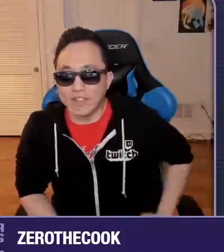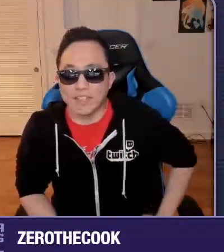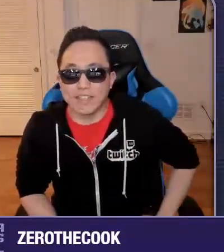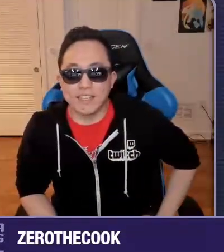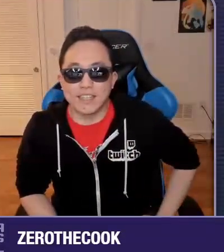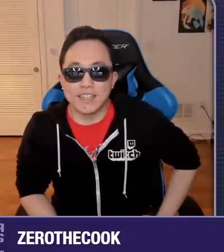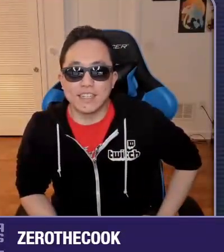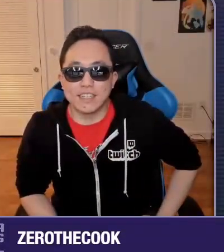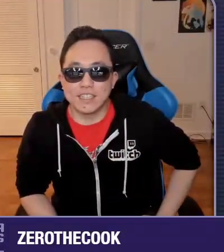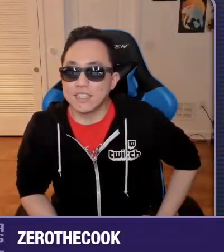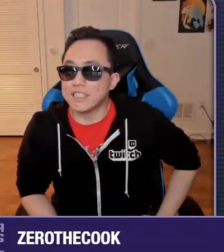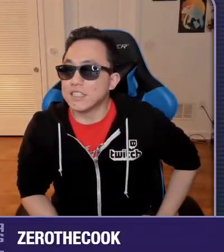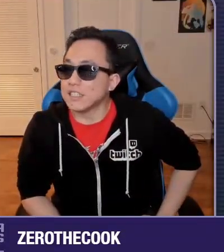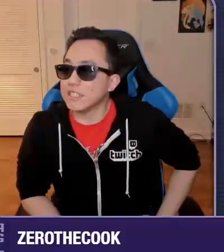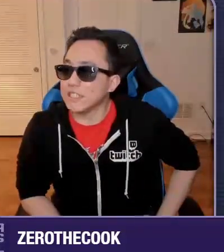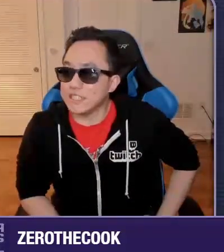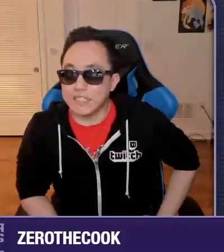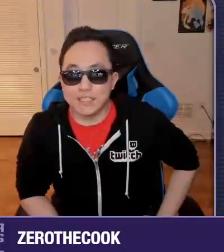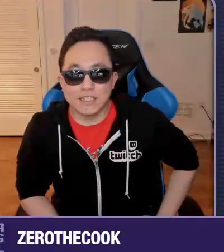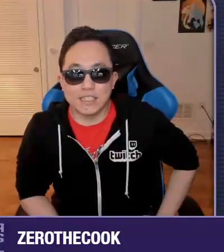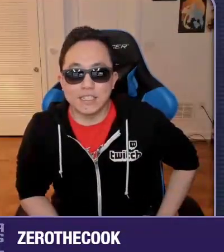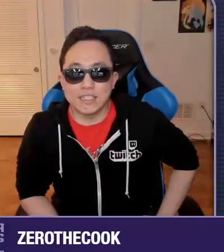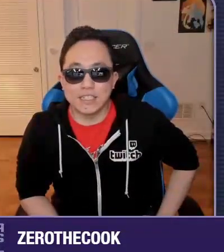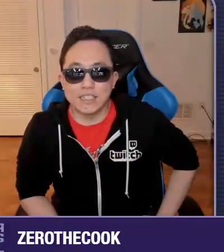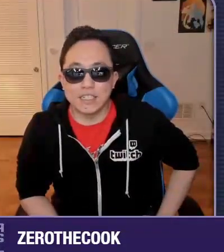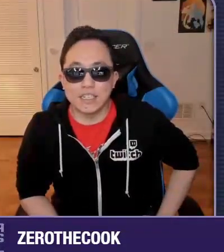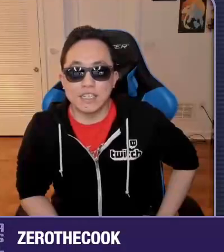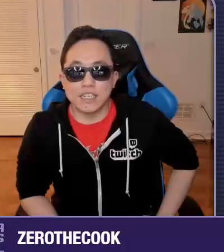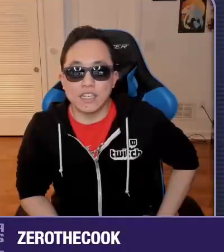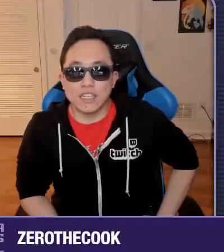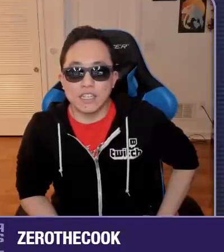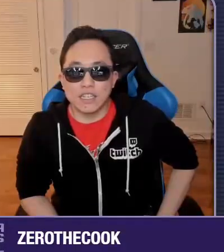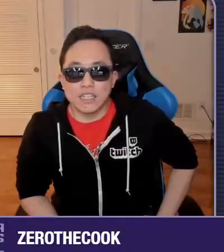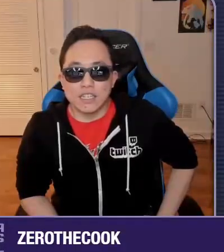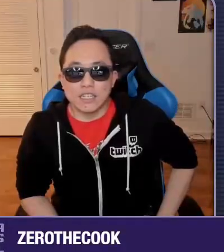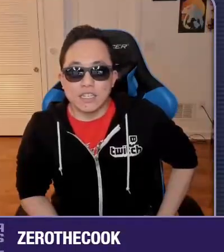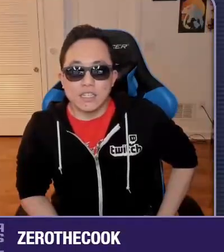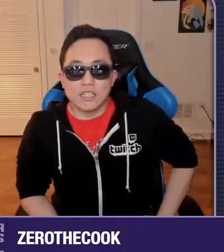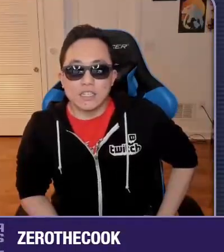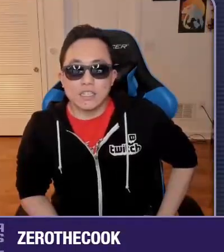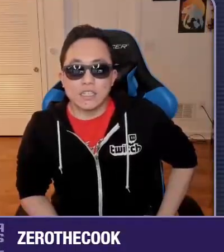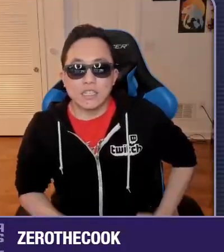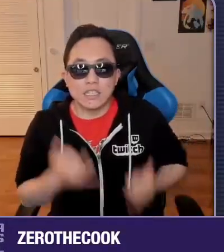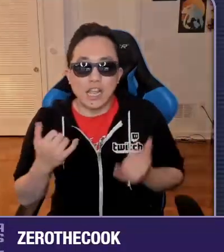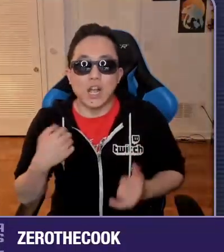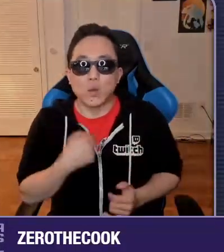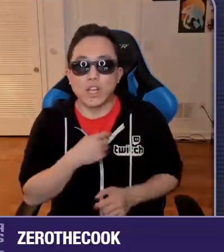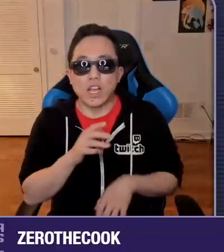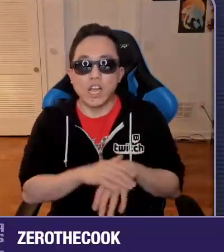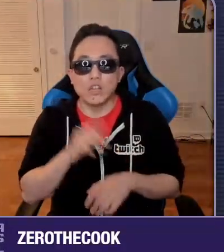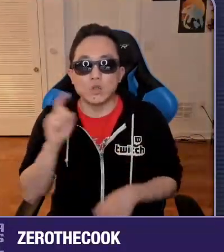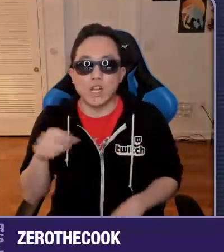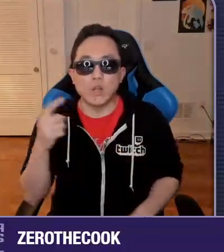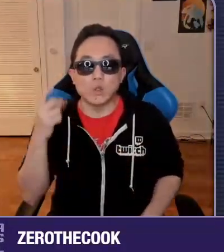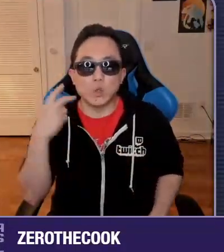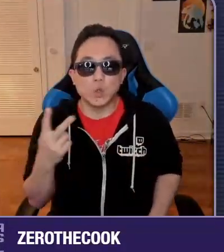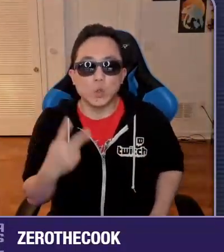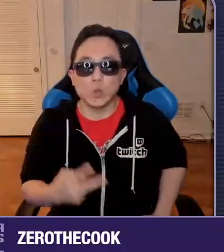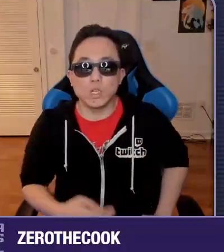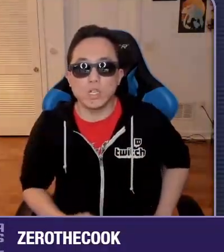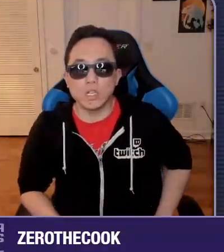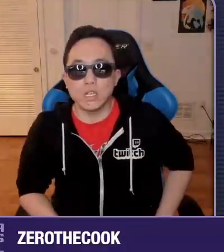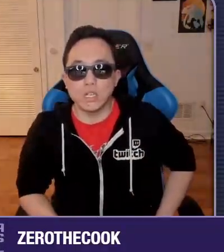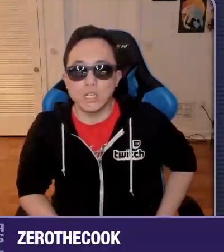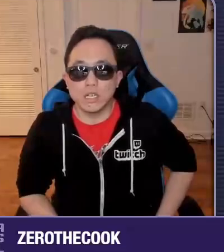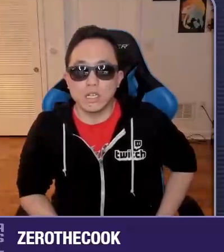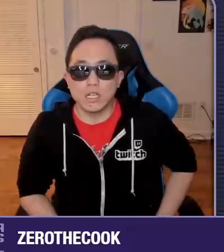meter, but so does Metro M. I mean, if Metro M is able to spin super early this round, match resources towards the end, and able to take it,